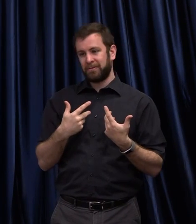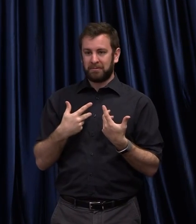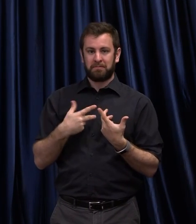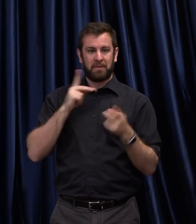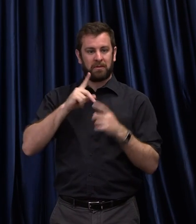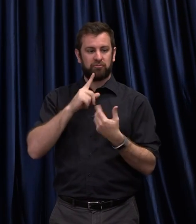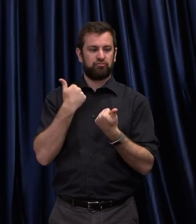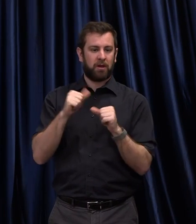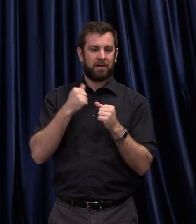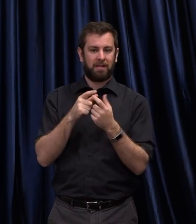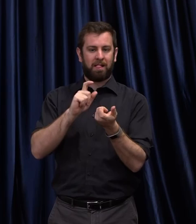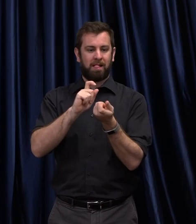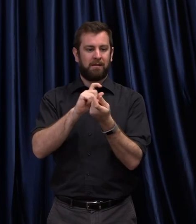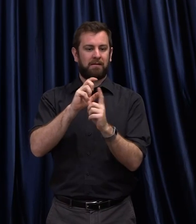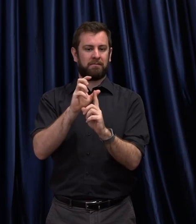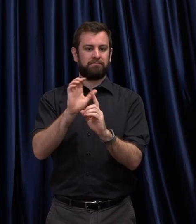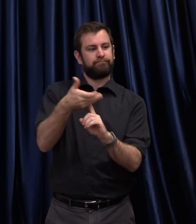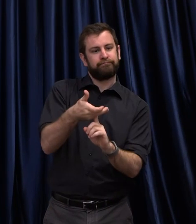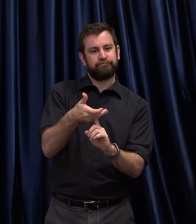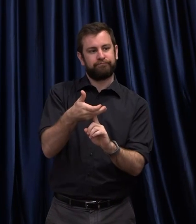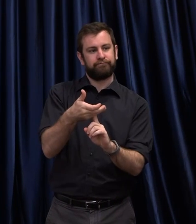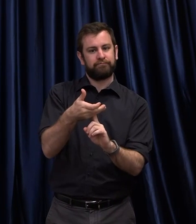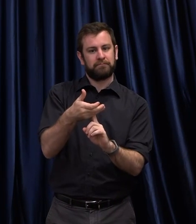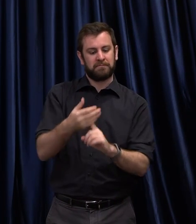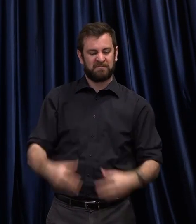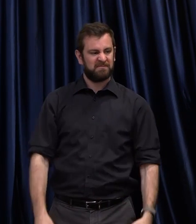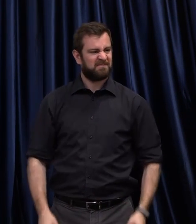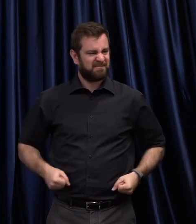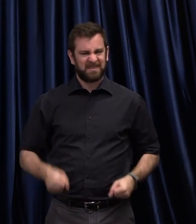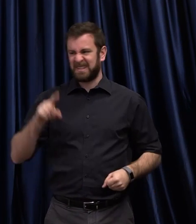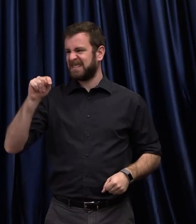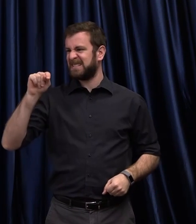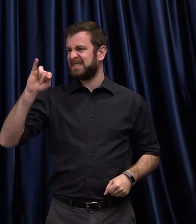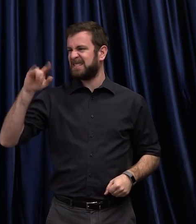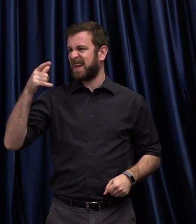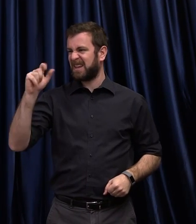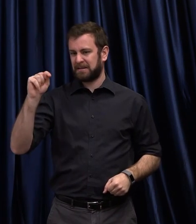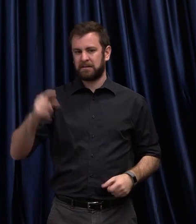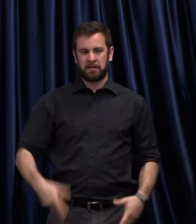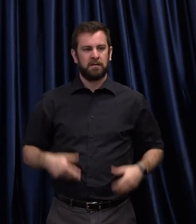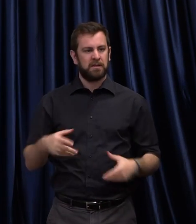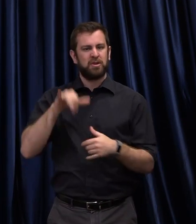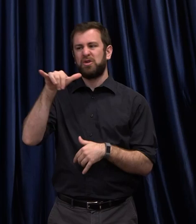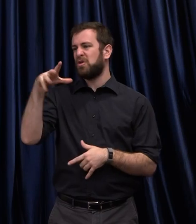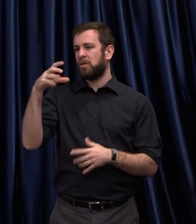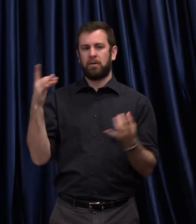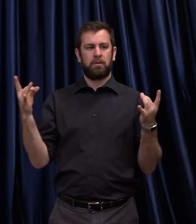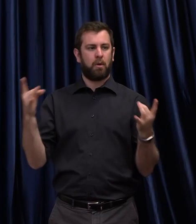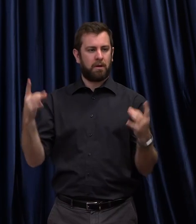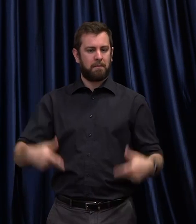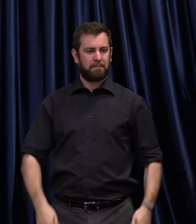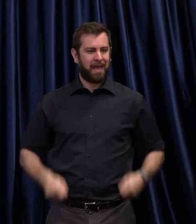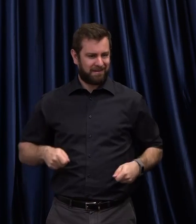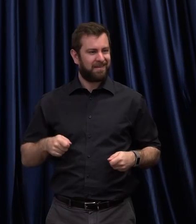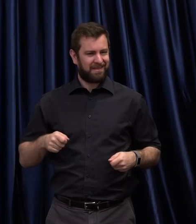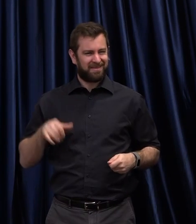wear is a fashion of the tights, wearing tight, tight clothes. And so